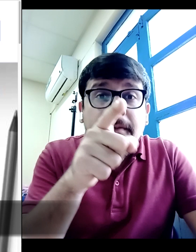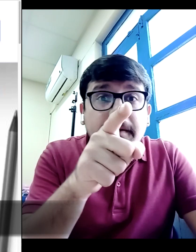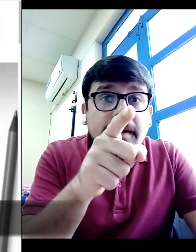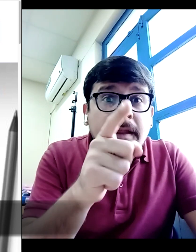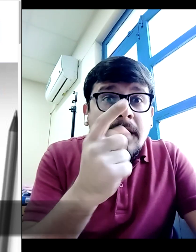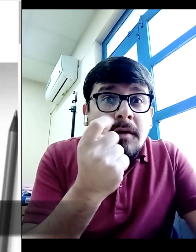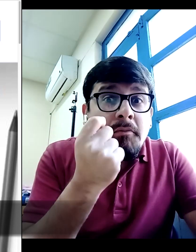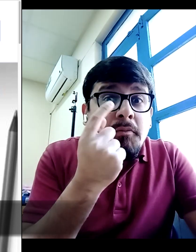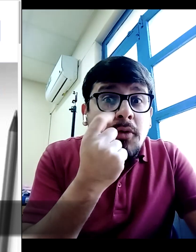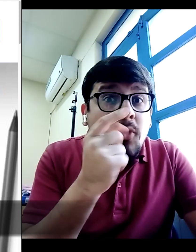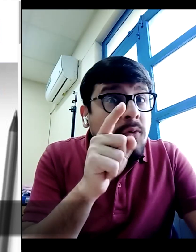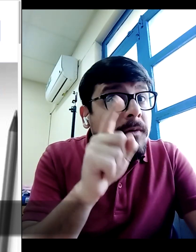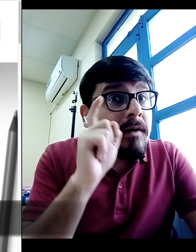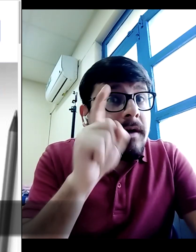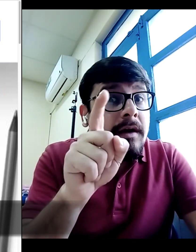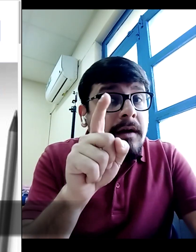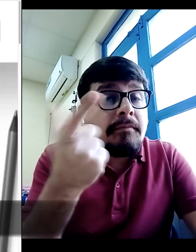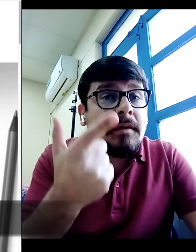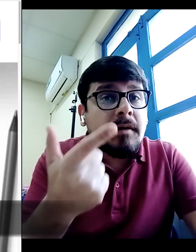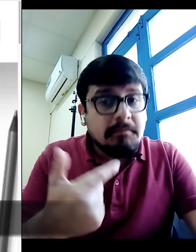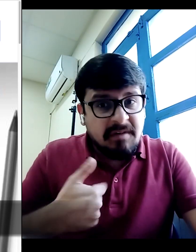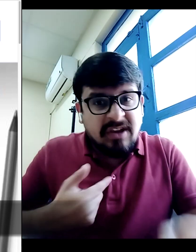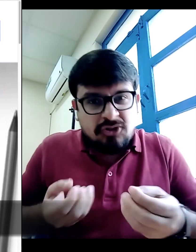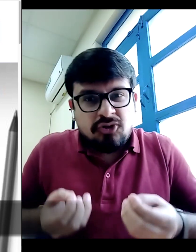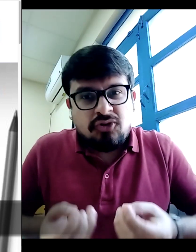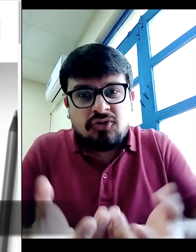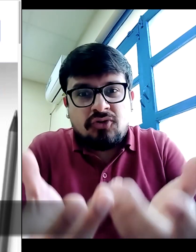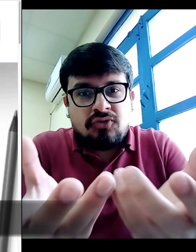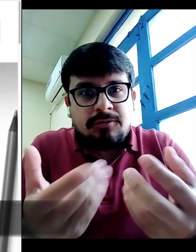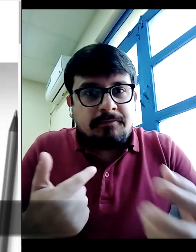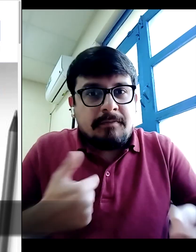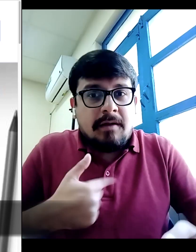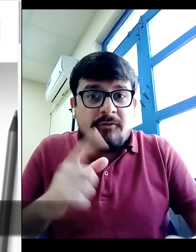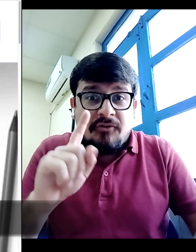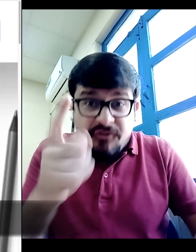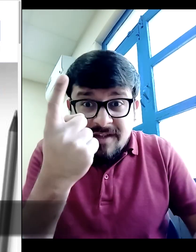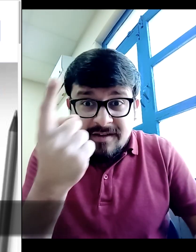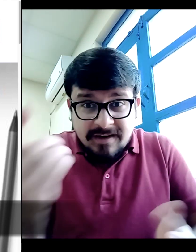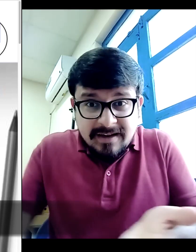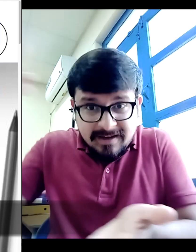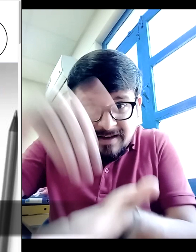So I will go here, sign up.